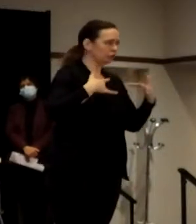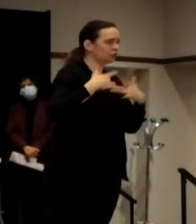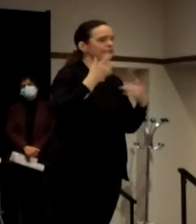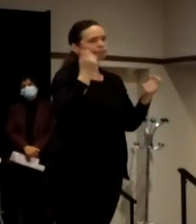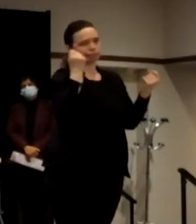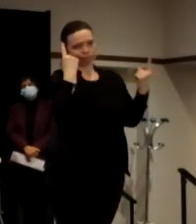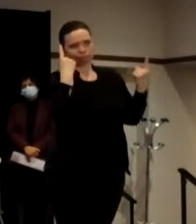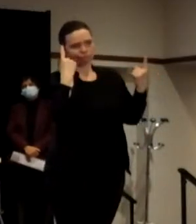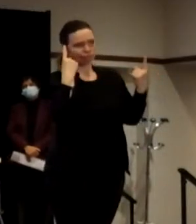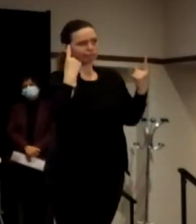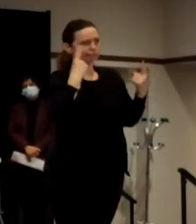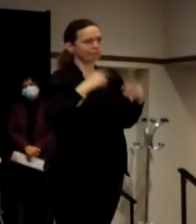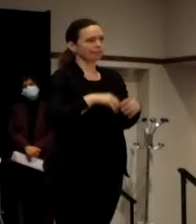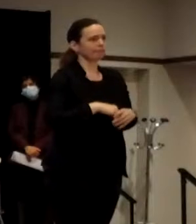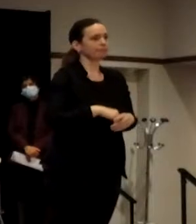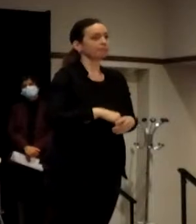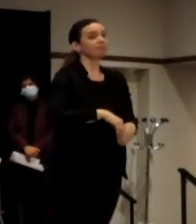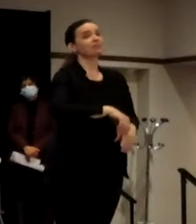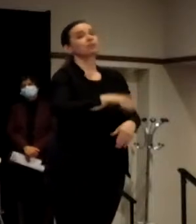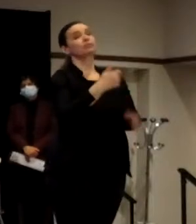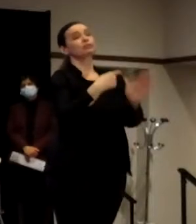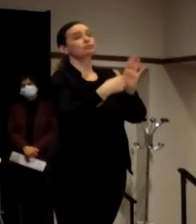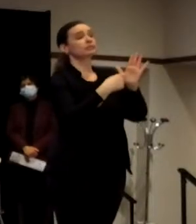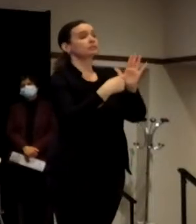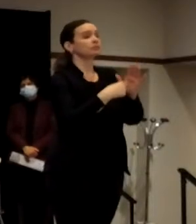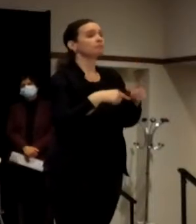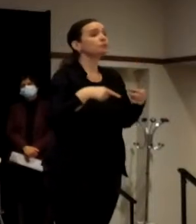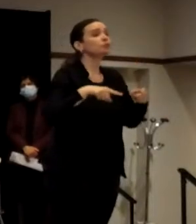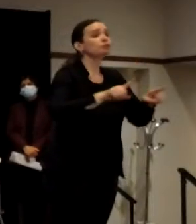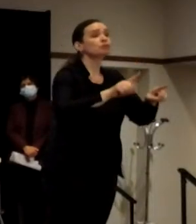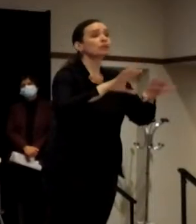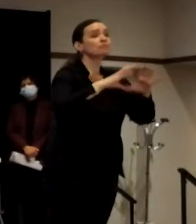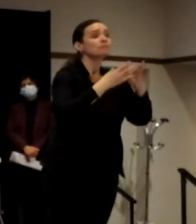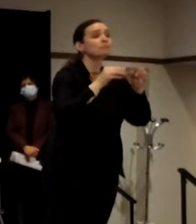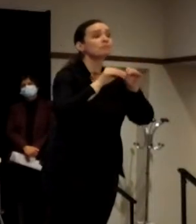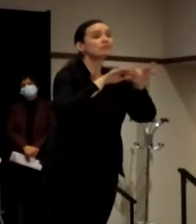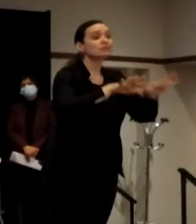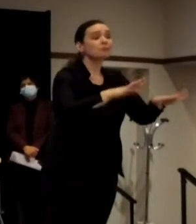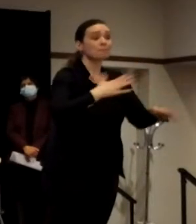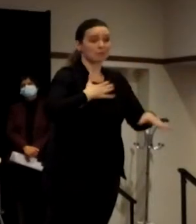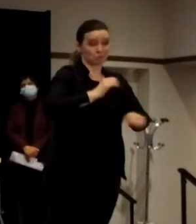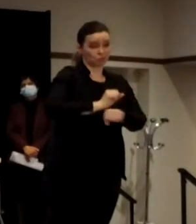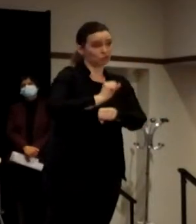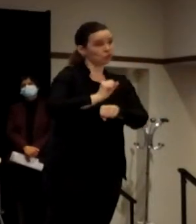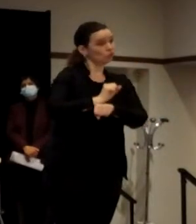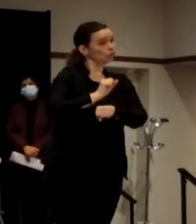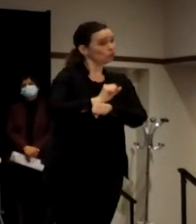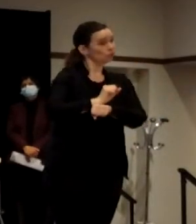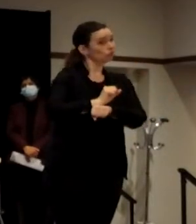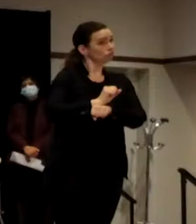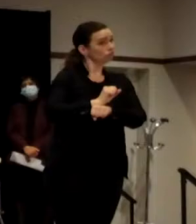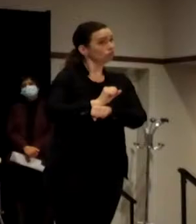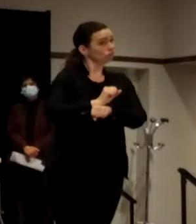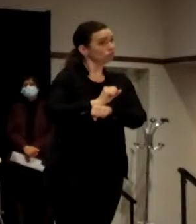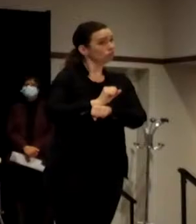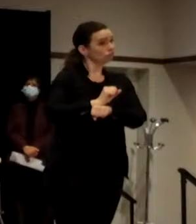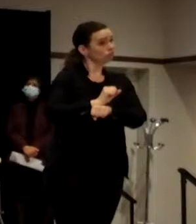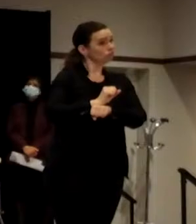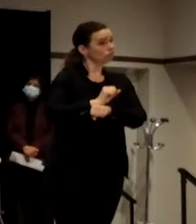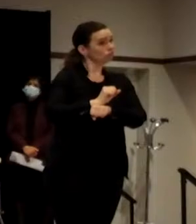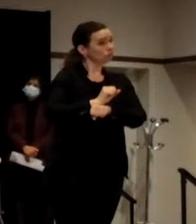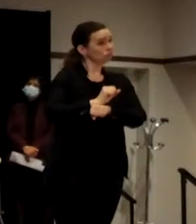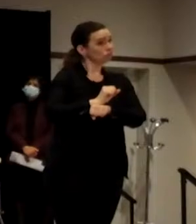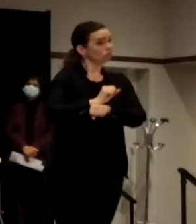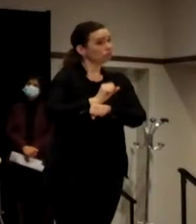I'll give you an example. During the heat of the pandemic with some of my workforce, we let people work from home.